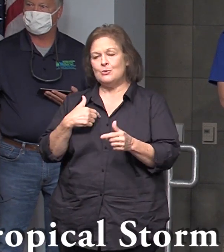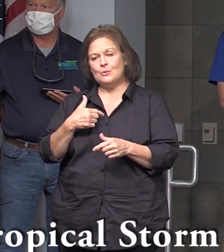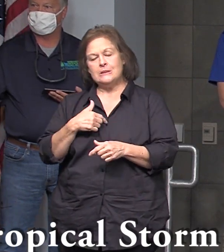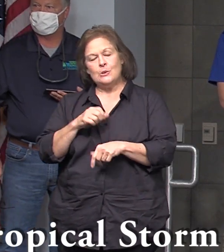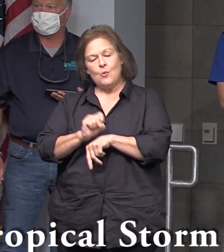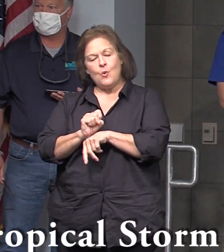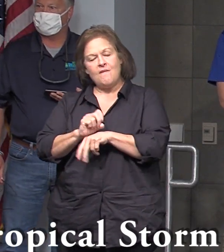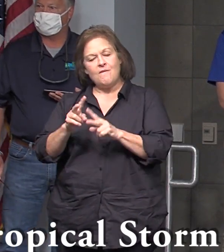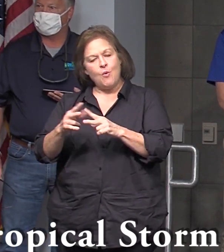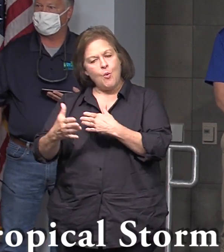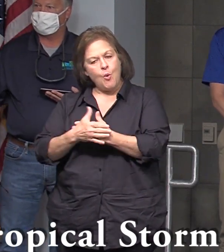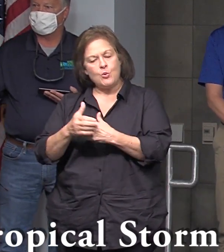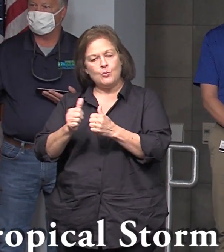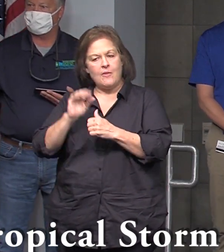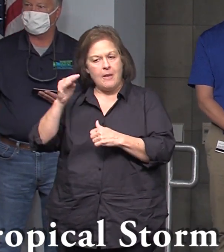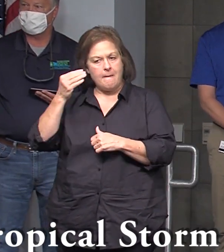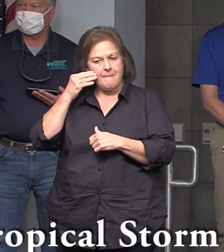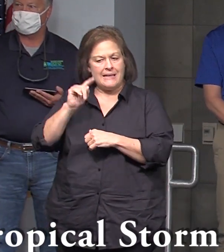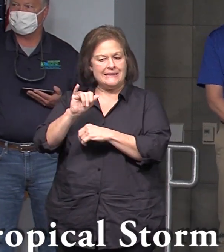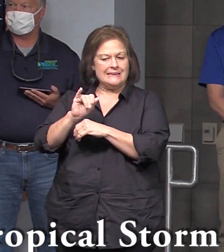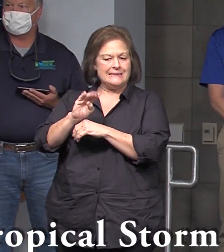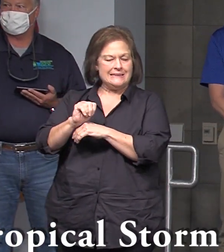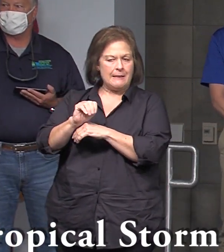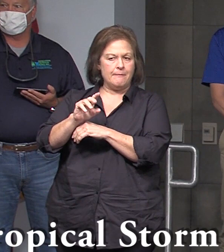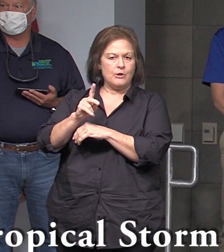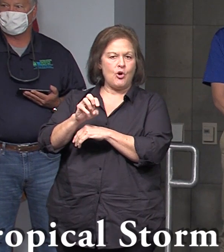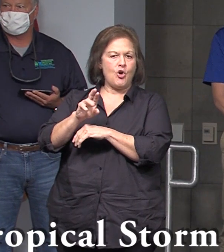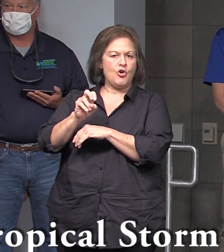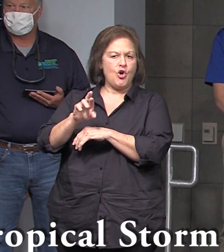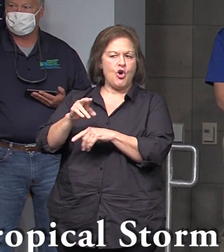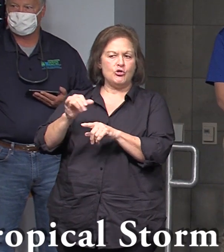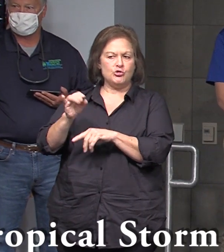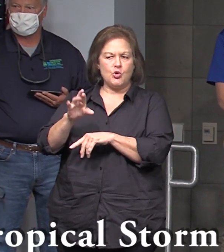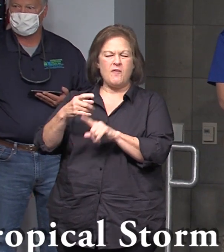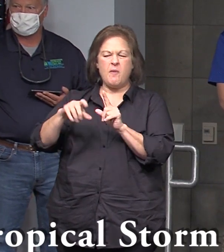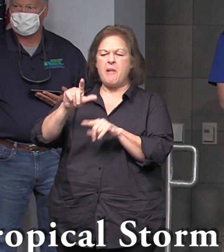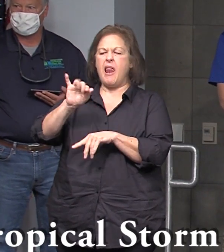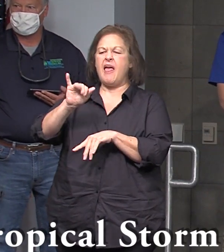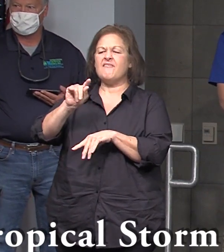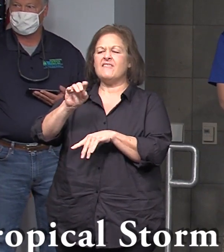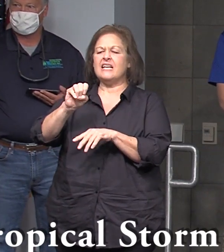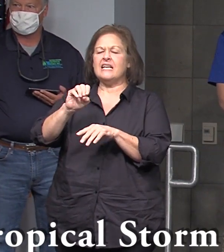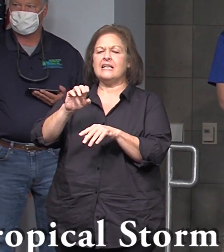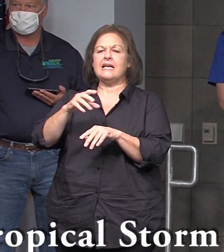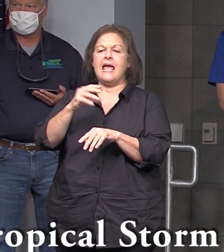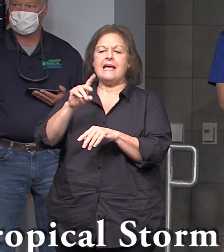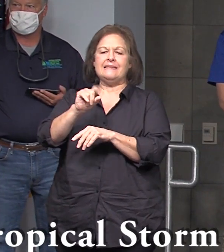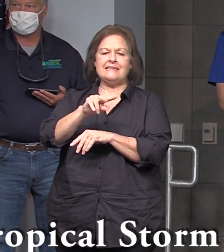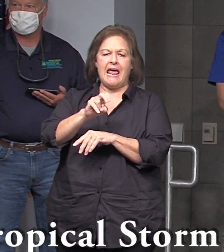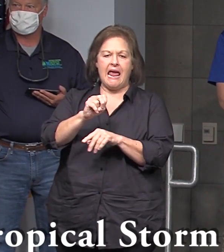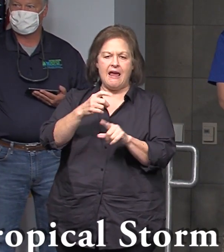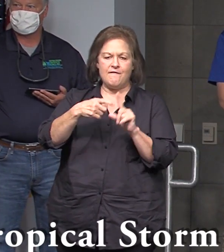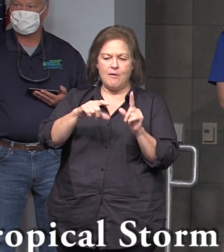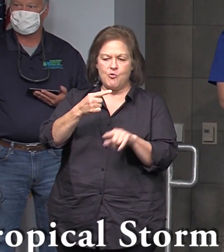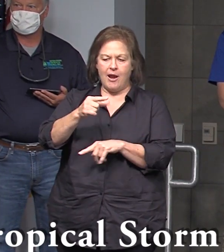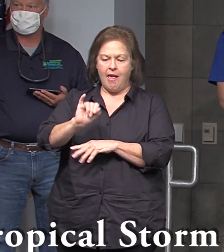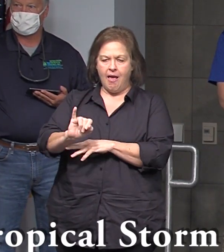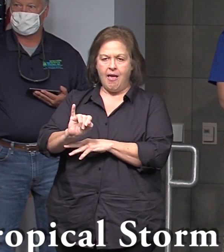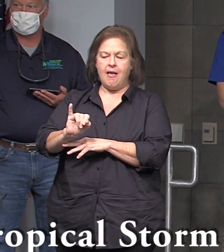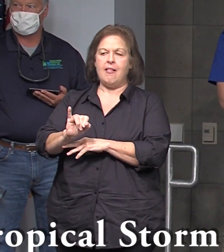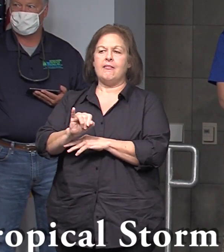working closely with Mayor Tim Kerner Jr. from the Lafitte area and Dave Carmondale from Grand